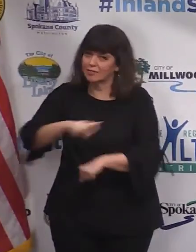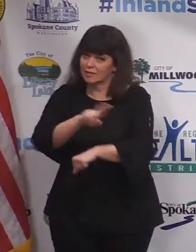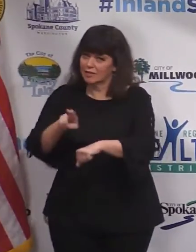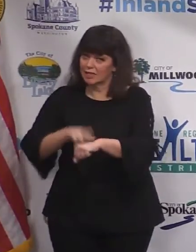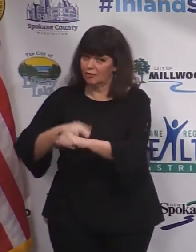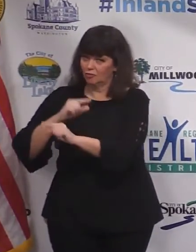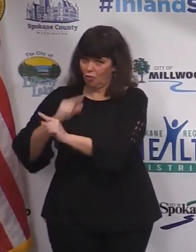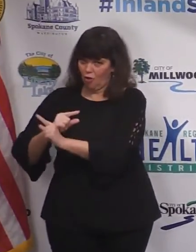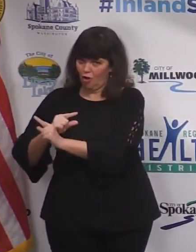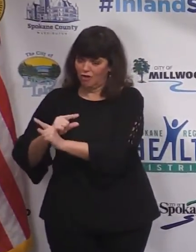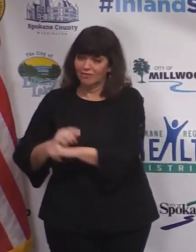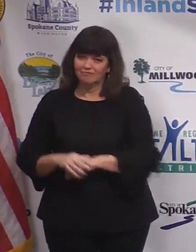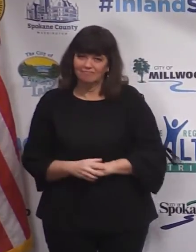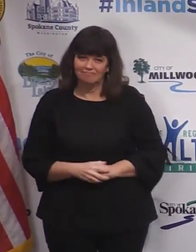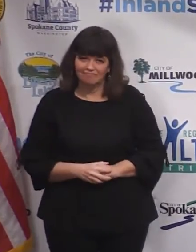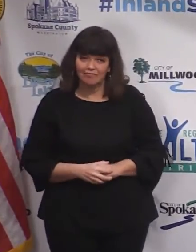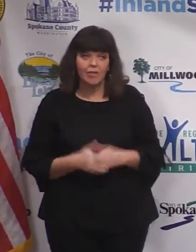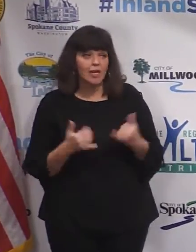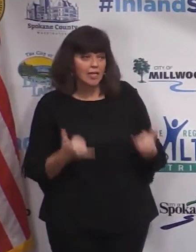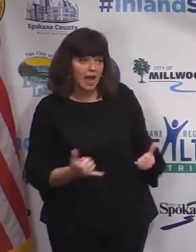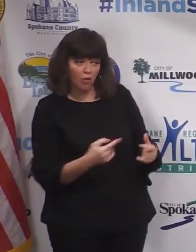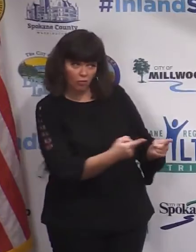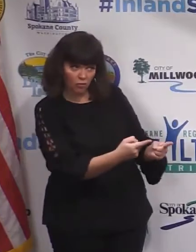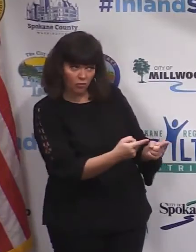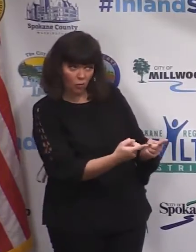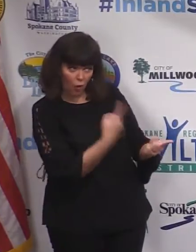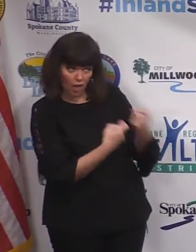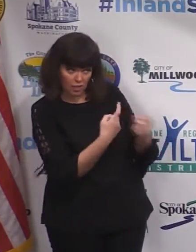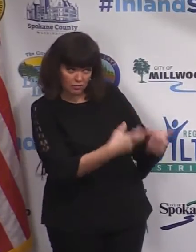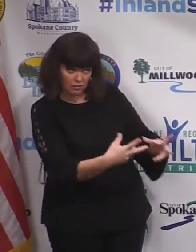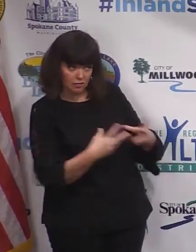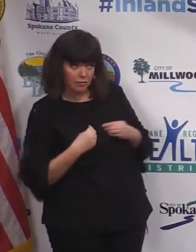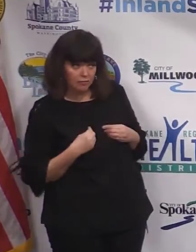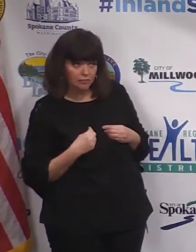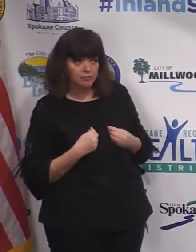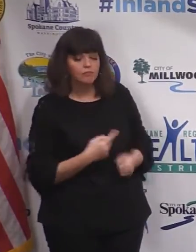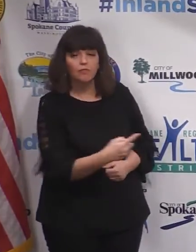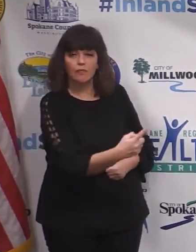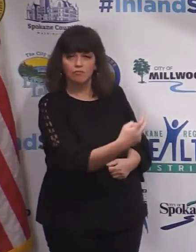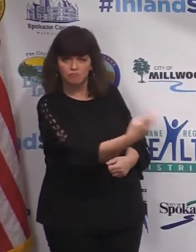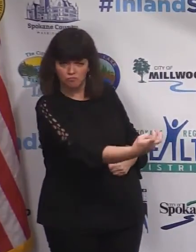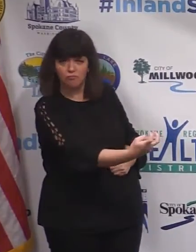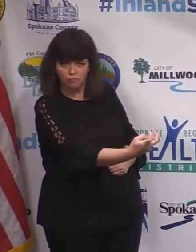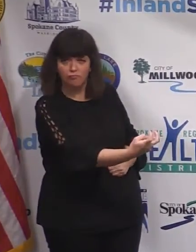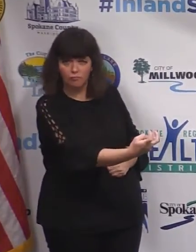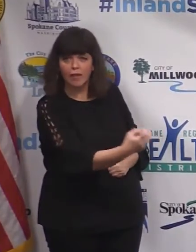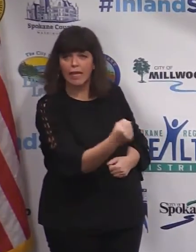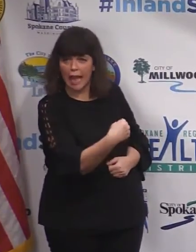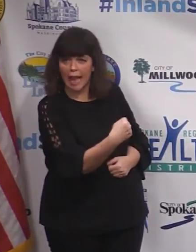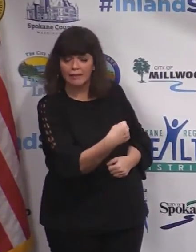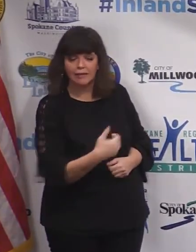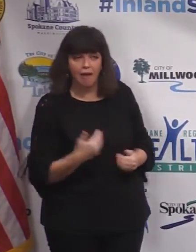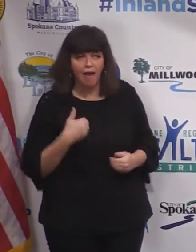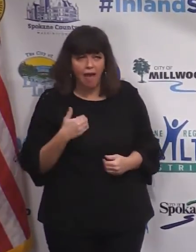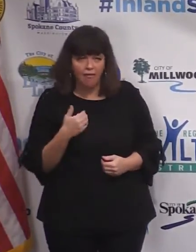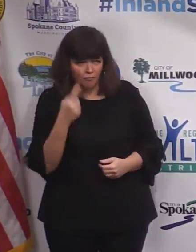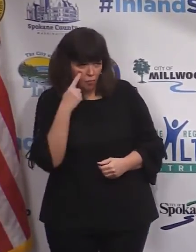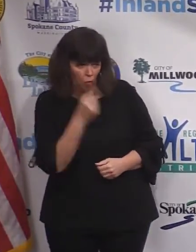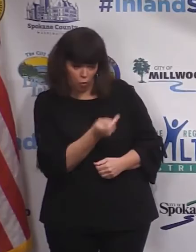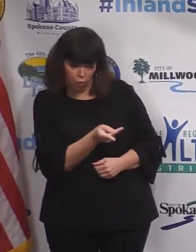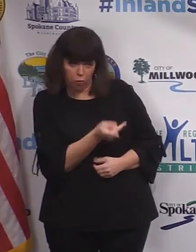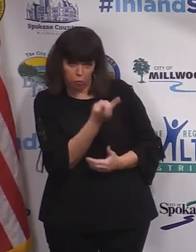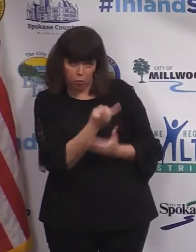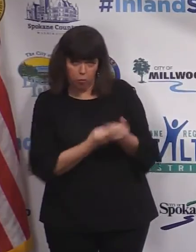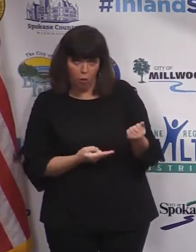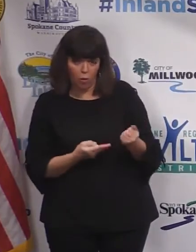be taking some questions. And we do have a question that's probably for both of our speakers here this morning. Can you talk about the needs